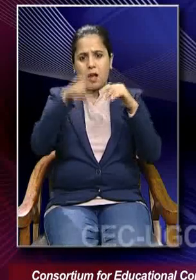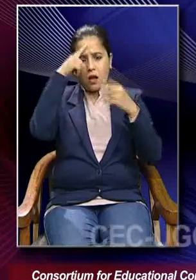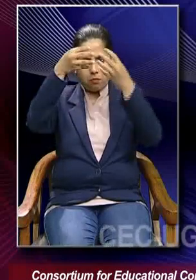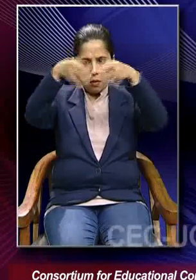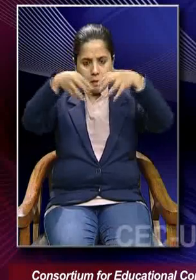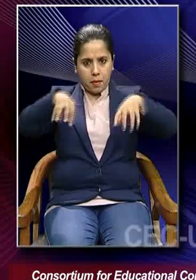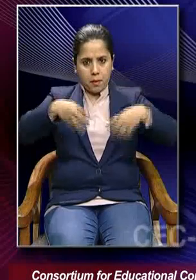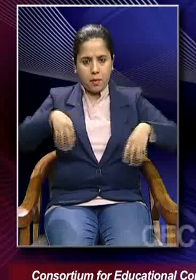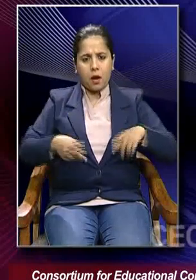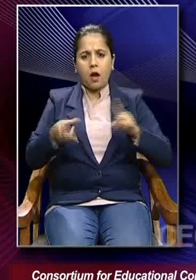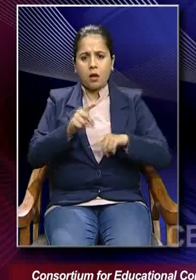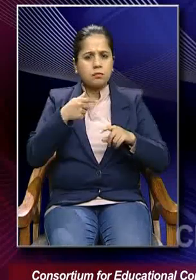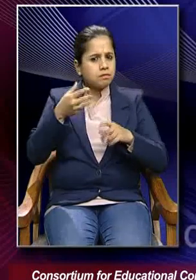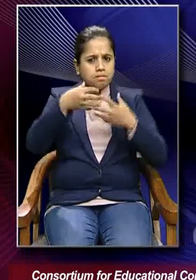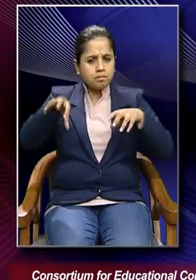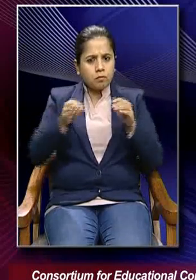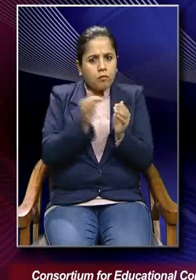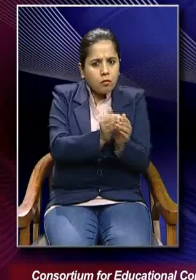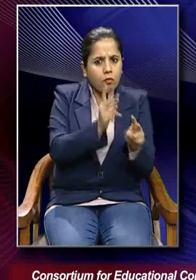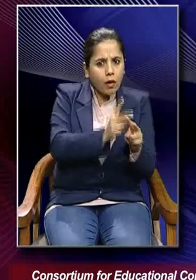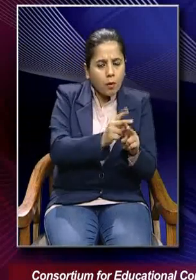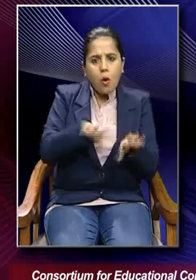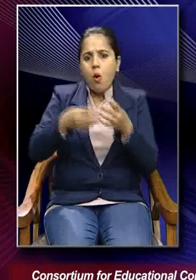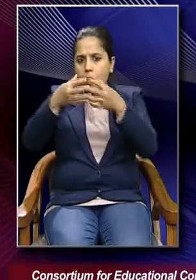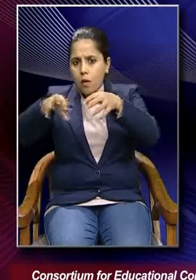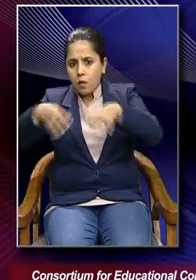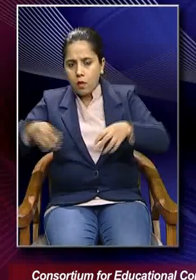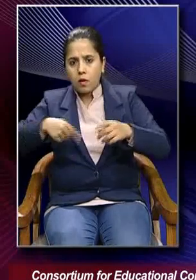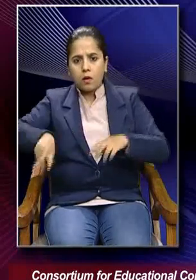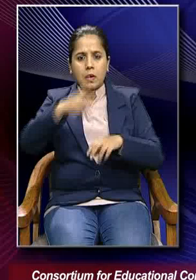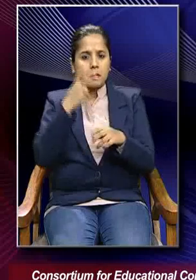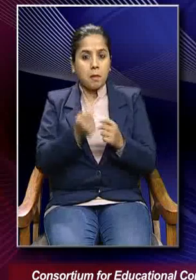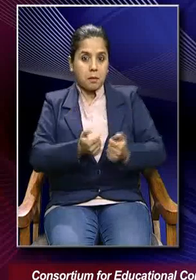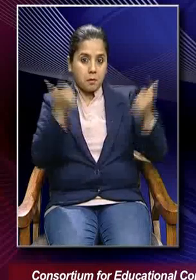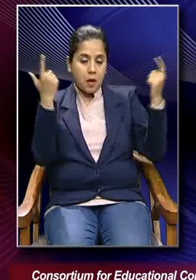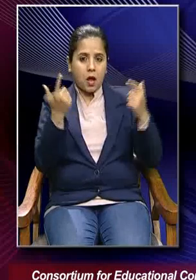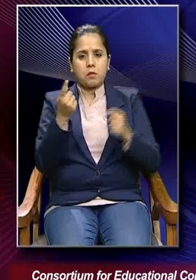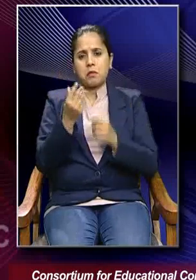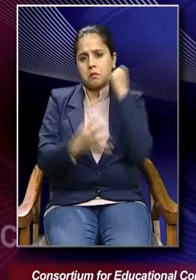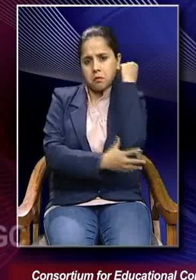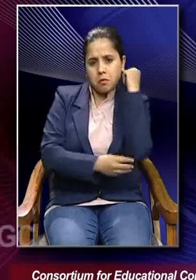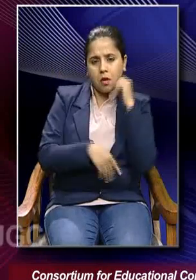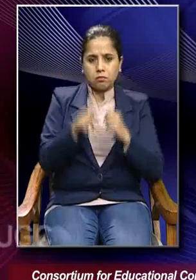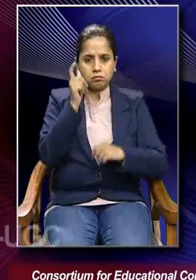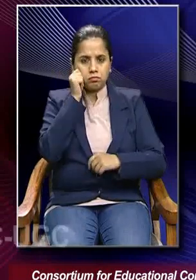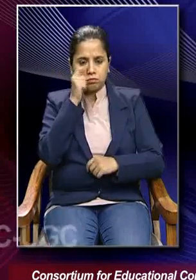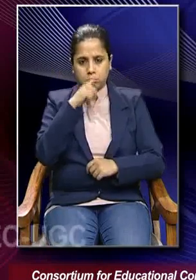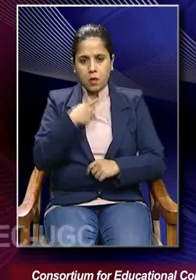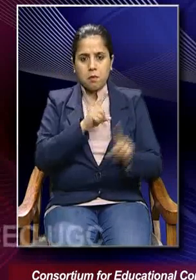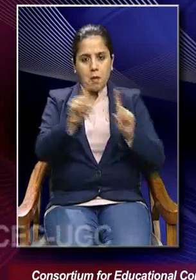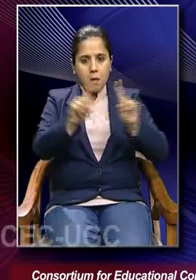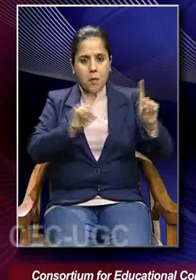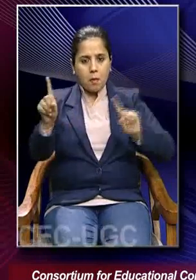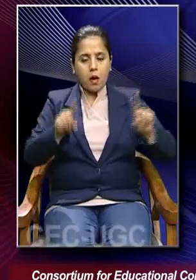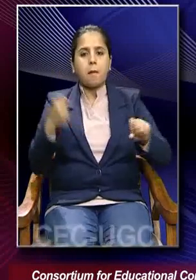or redistribute the resources according to the status or role assigned to individual.